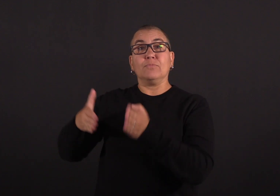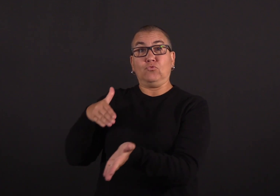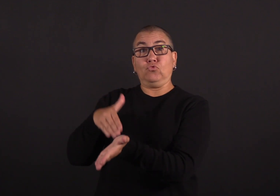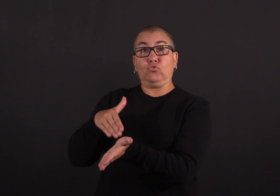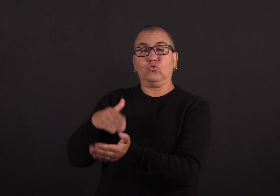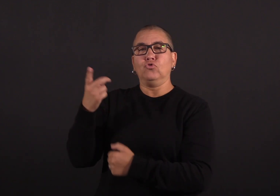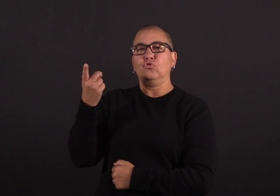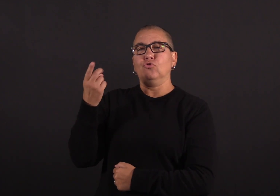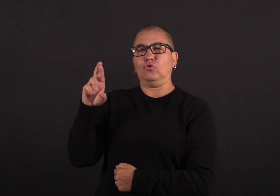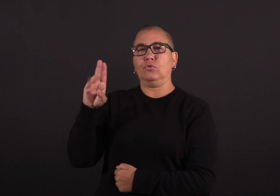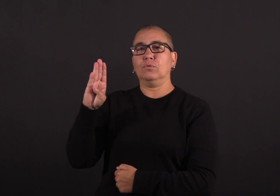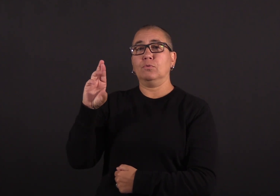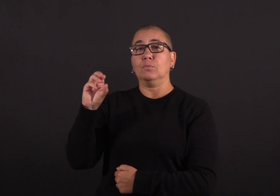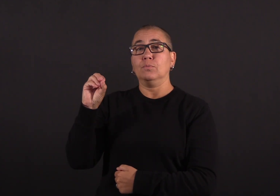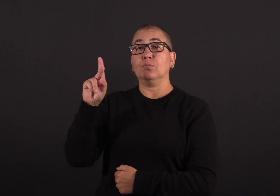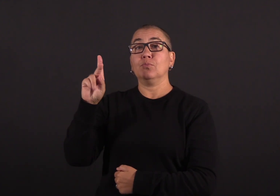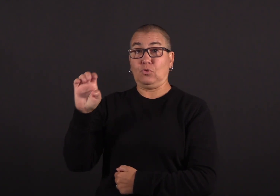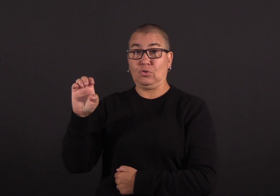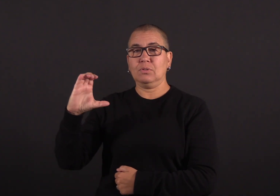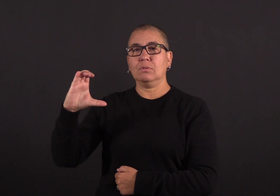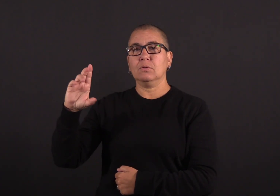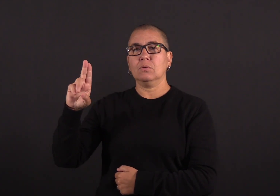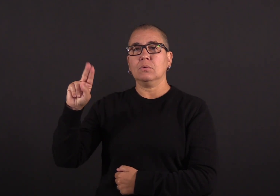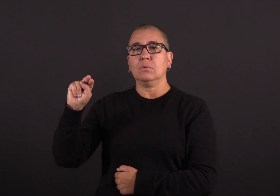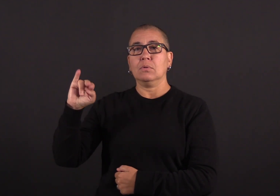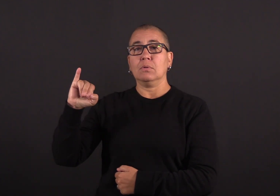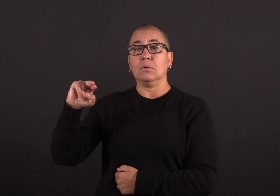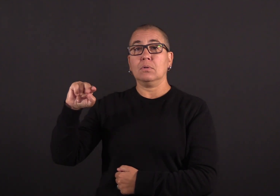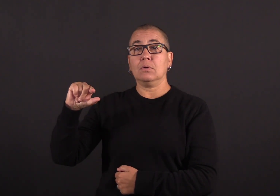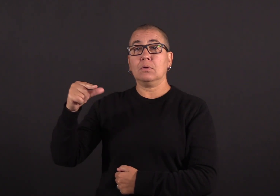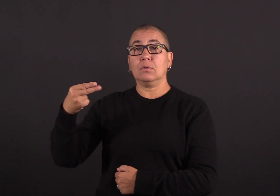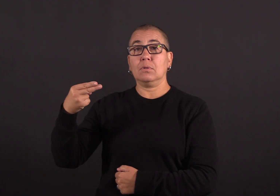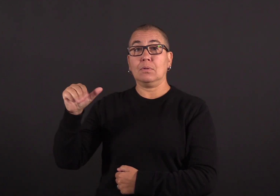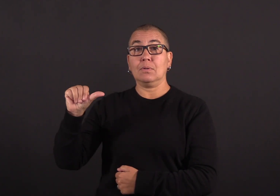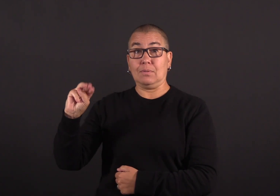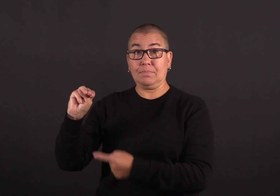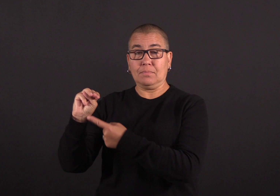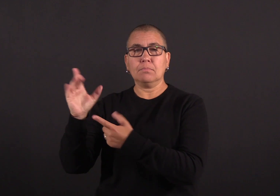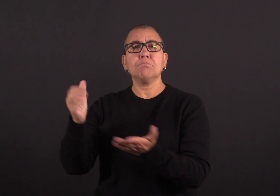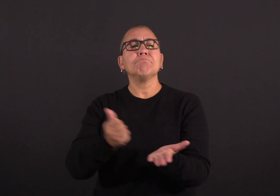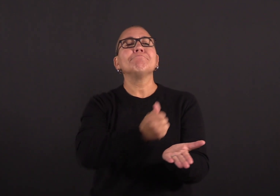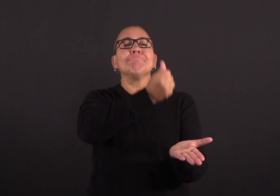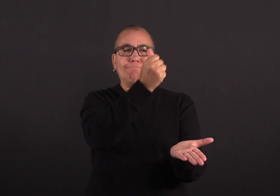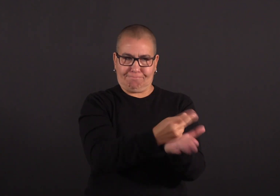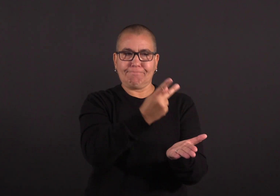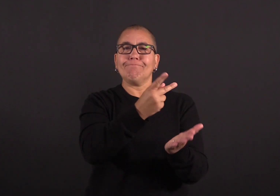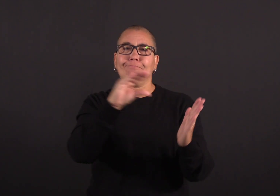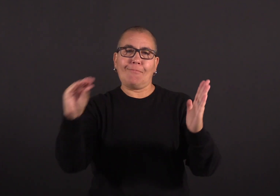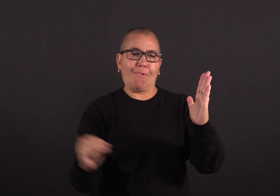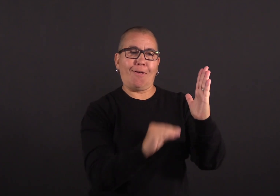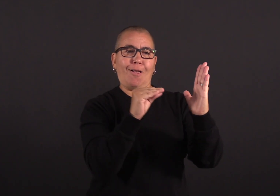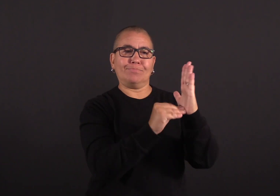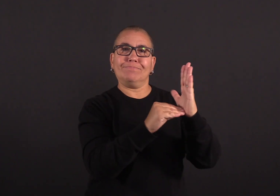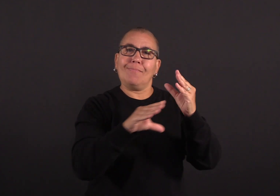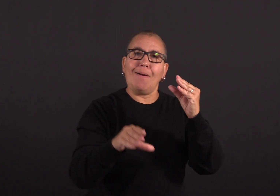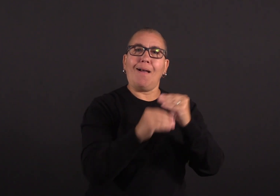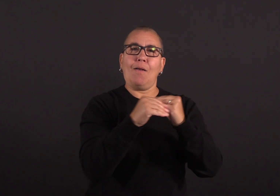Minnesota Commissioner of Health, Dr. Brooke Cunningham, recently approved an advisory committee's